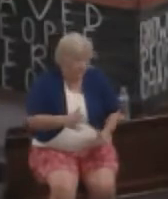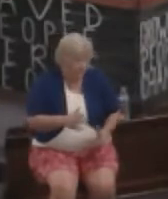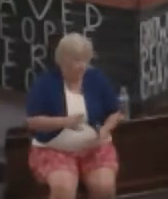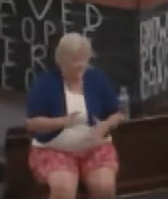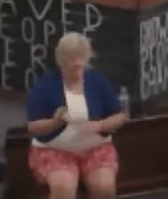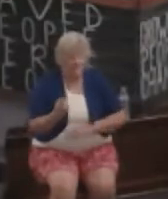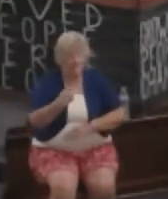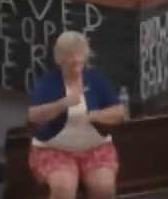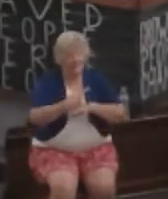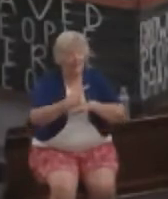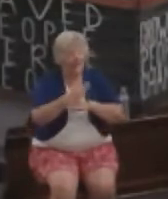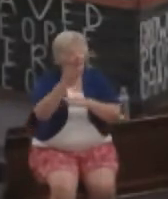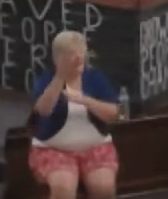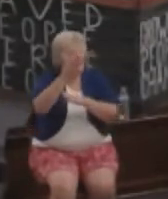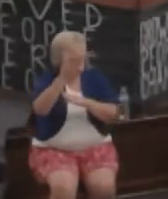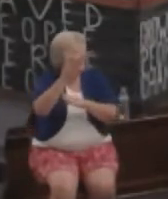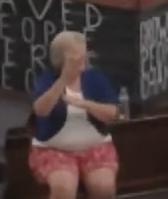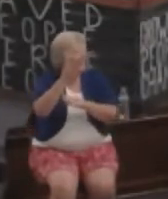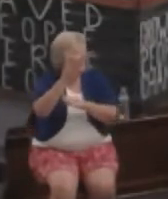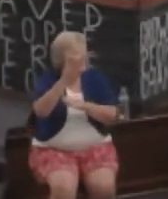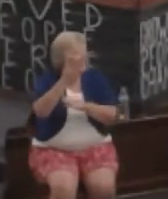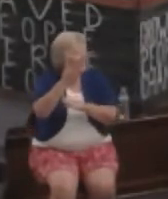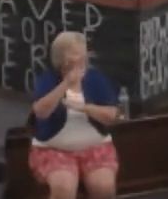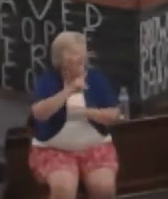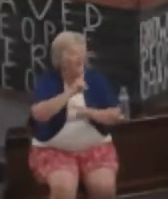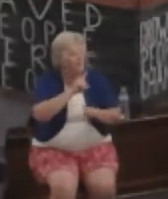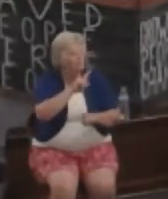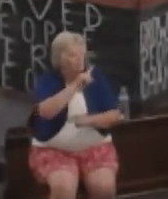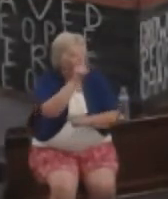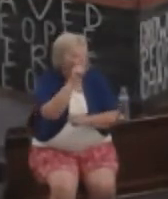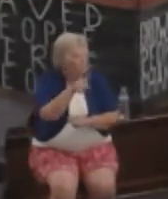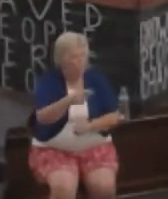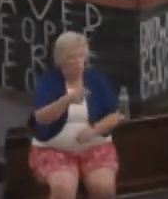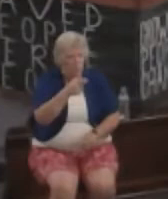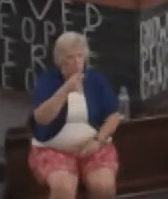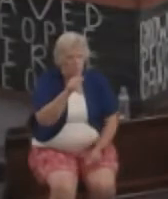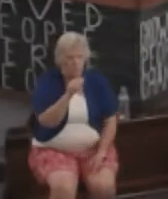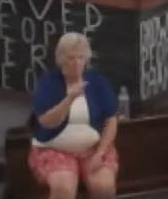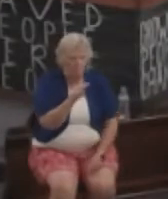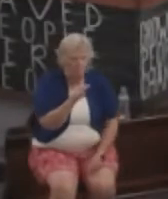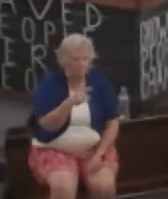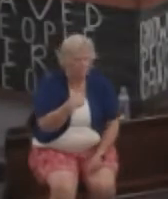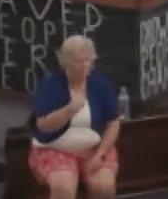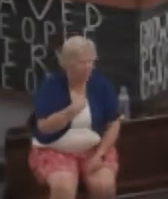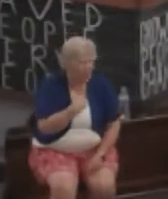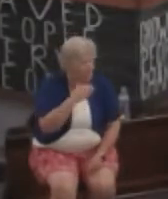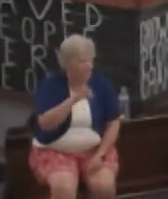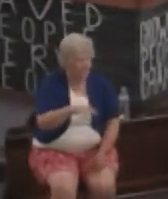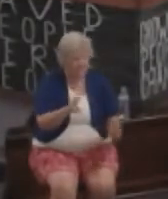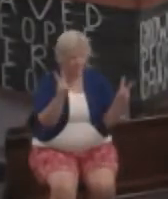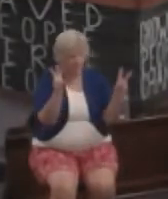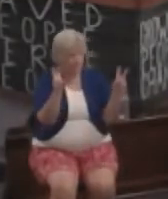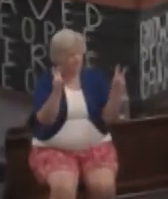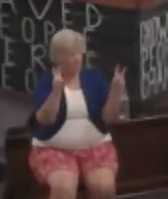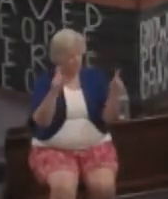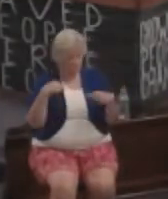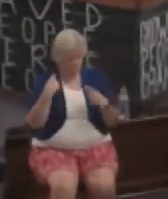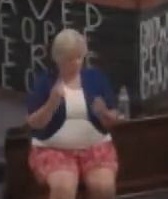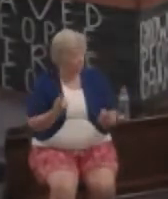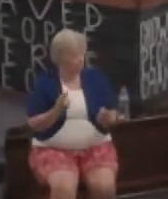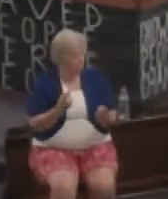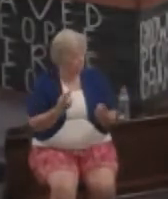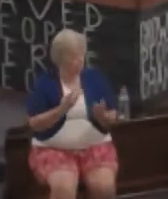Today's sermon answers the question, who am I? And thus the title.